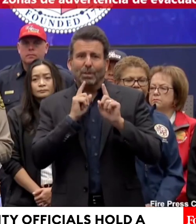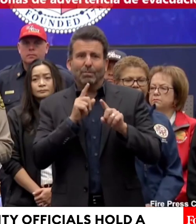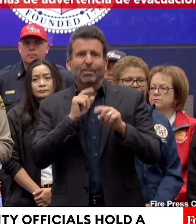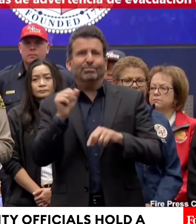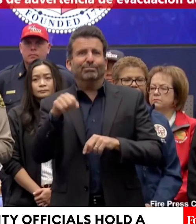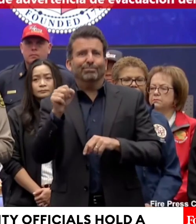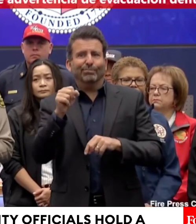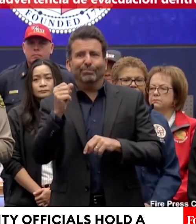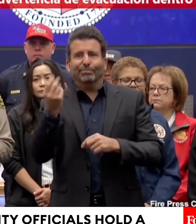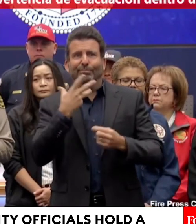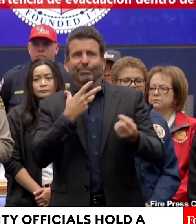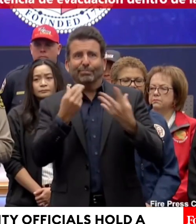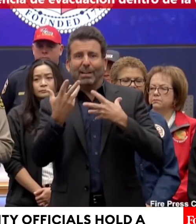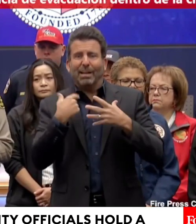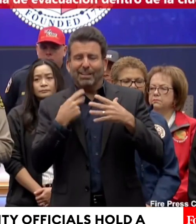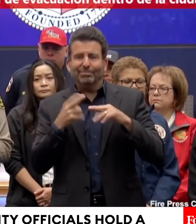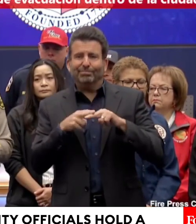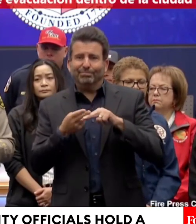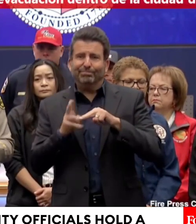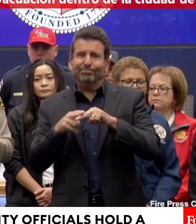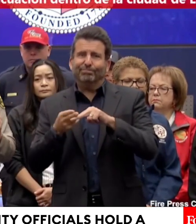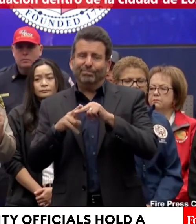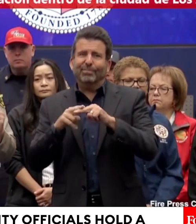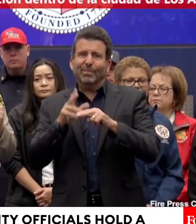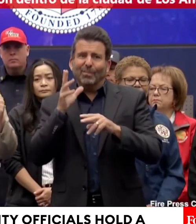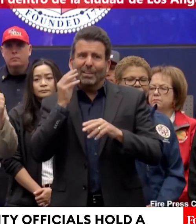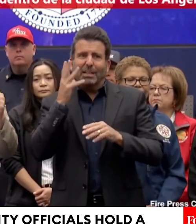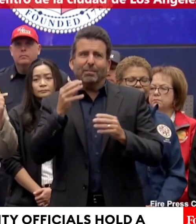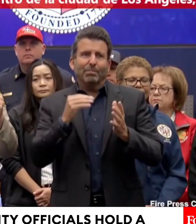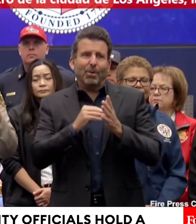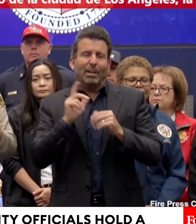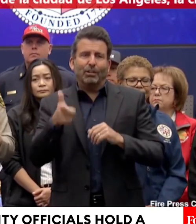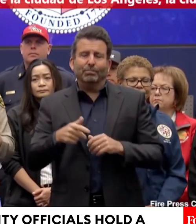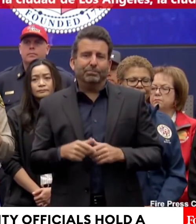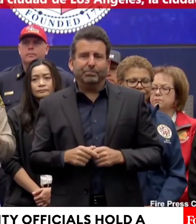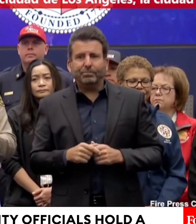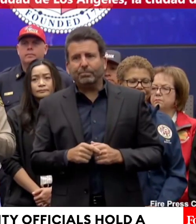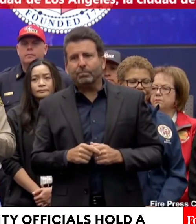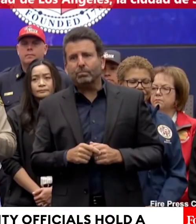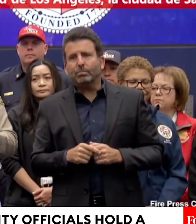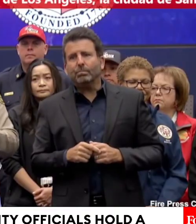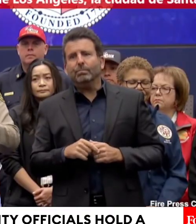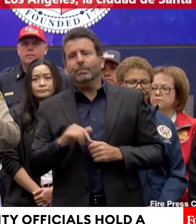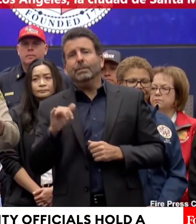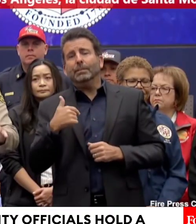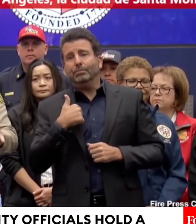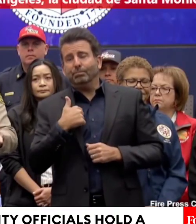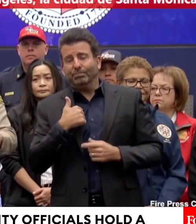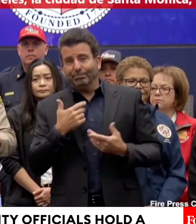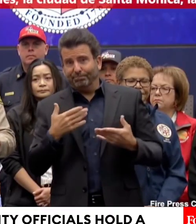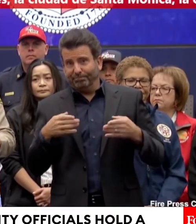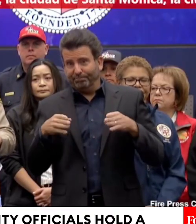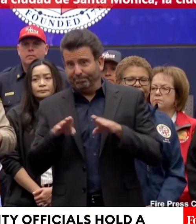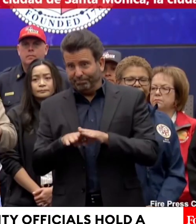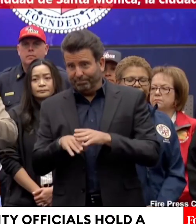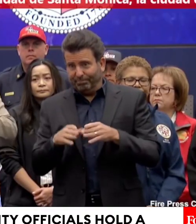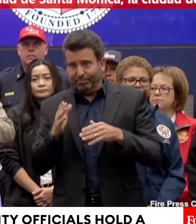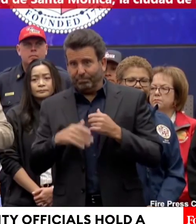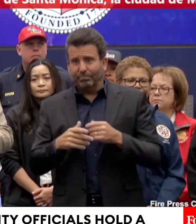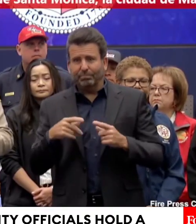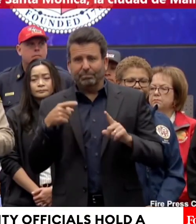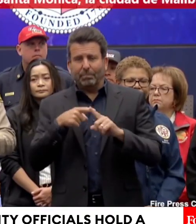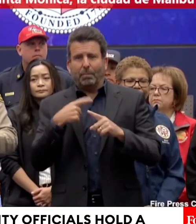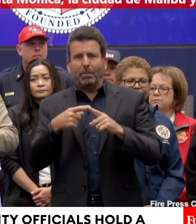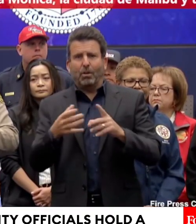a later time. Yeah, and then as I conclude, I know I talk about arrest. That